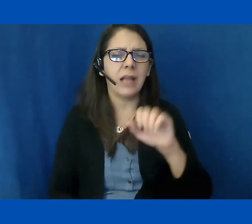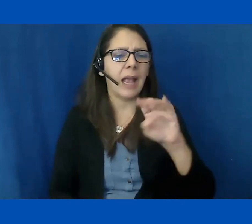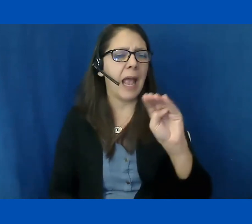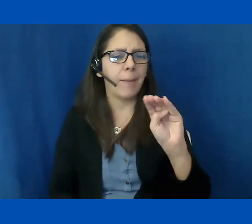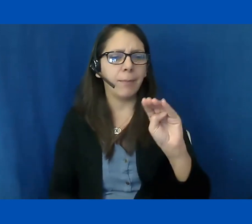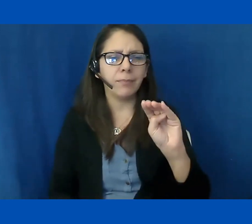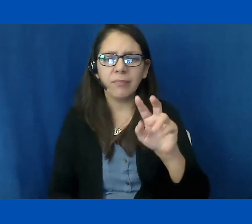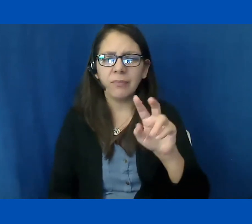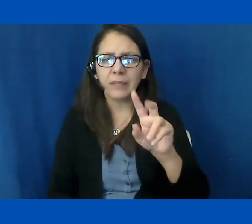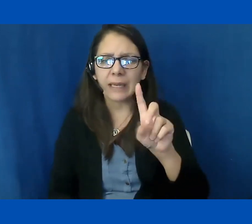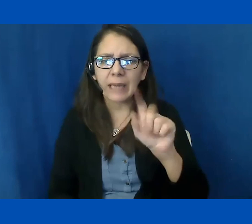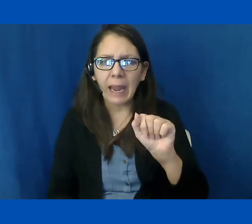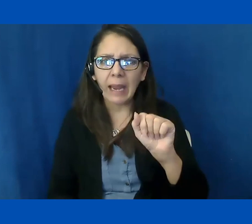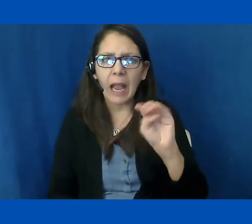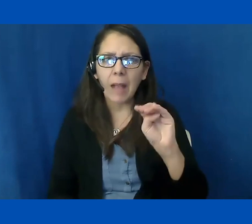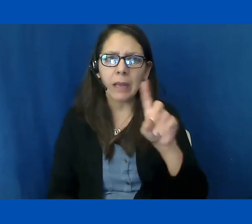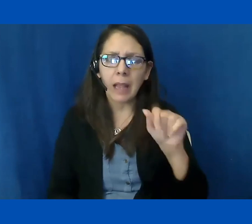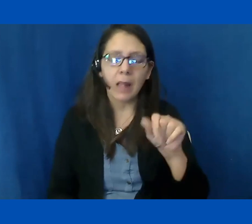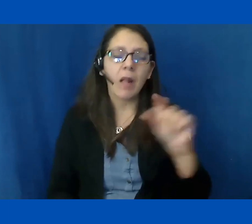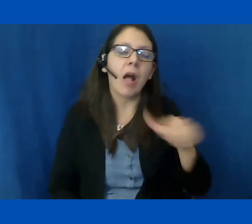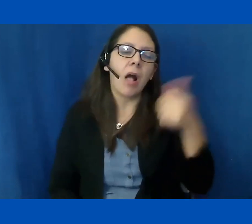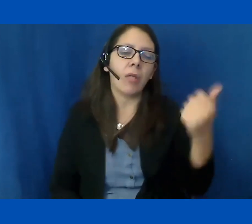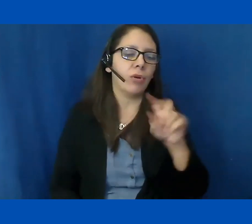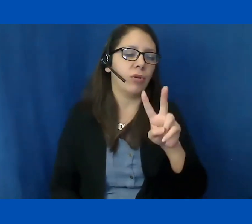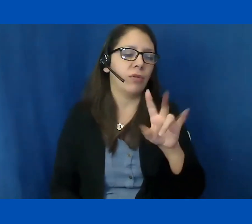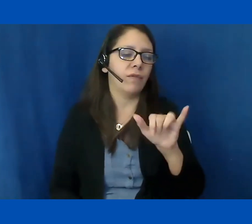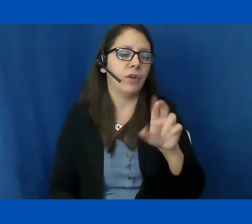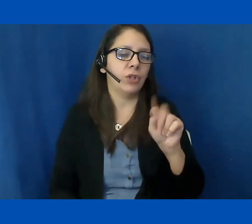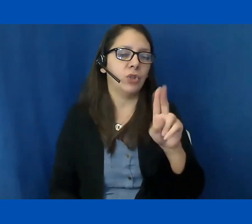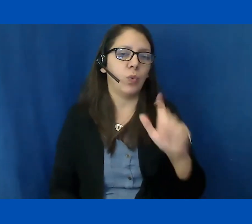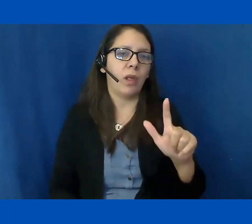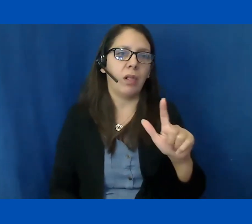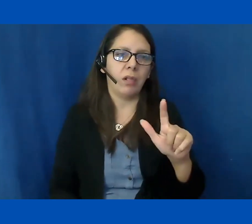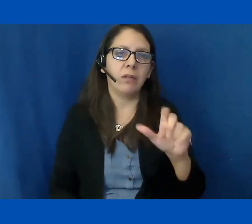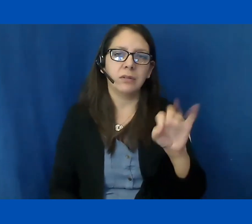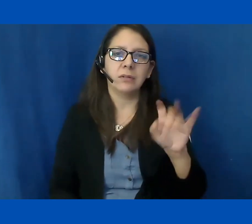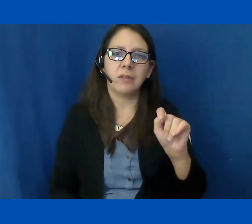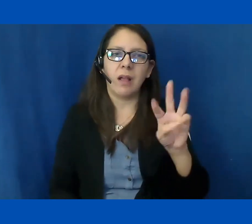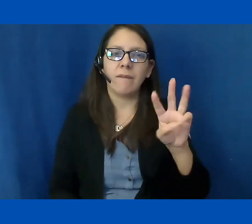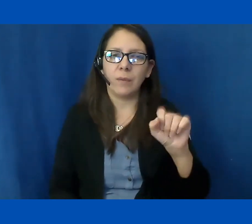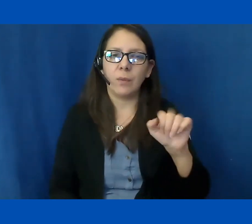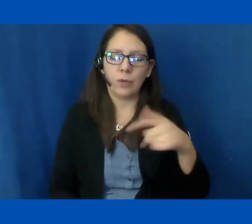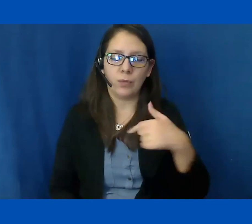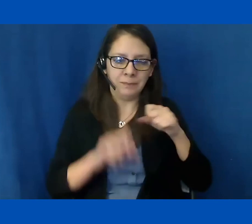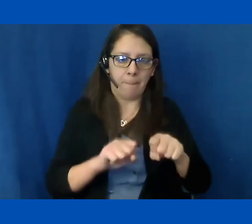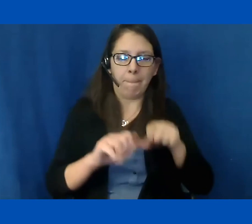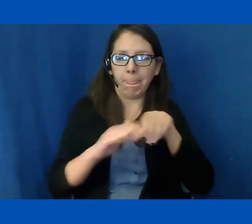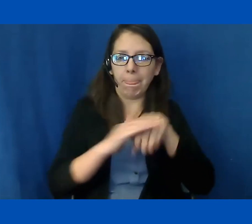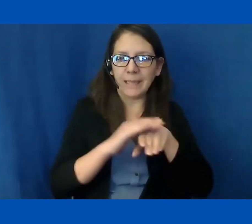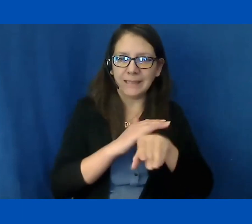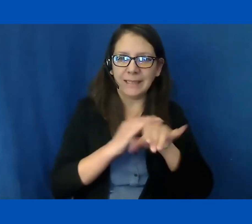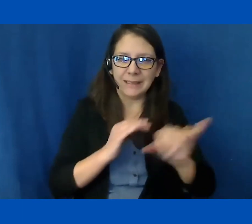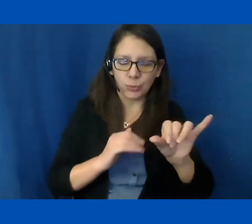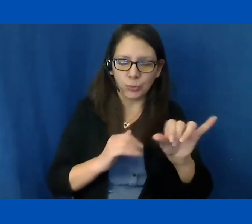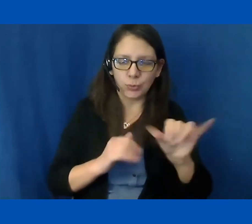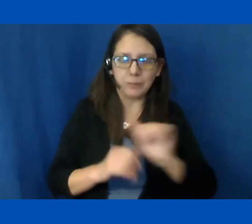software, into that virtual machine so I can actually access it myself, right? At first, it took the DRC like